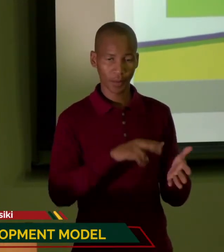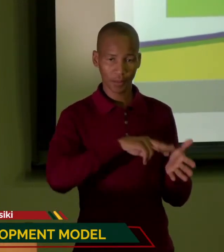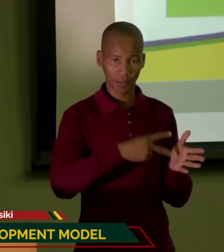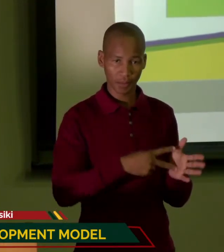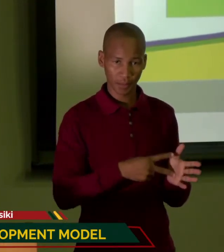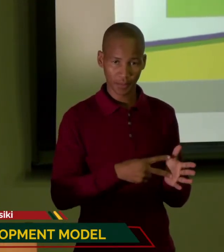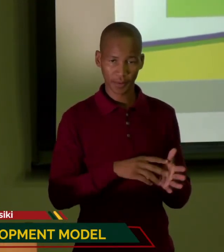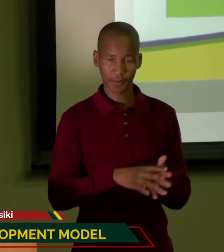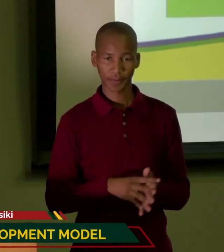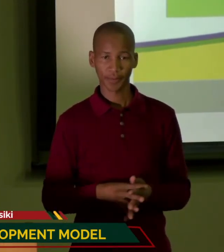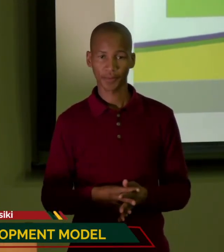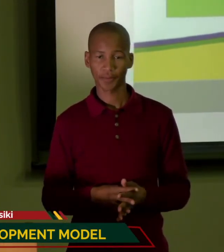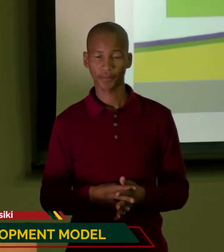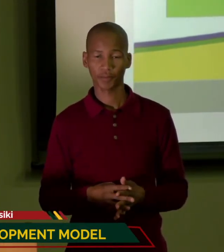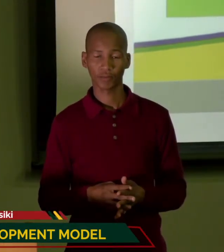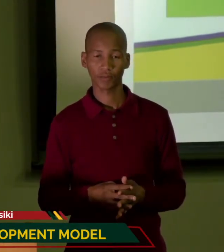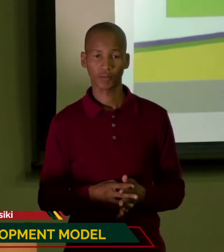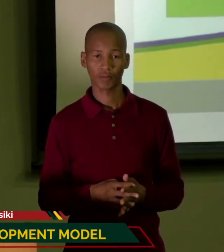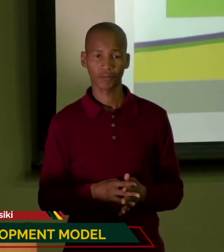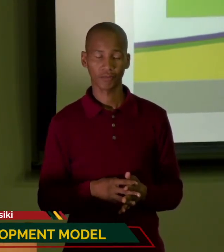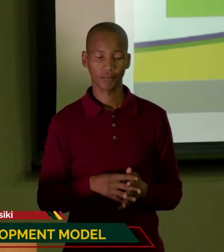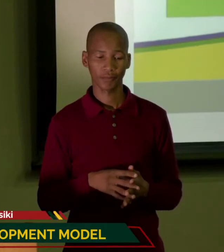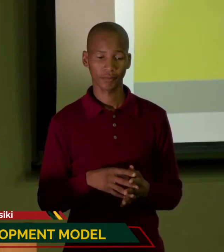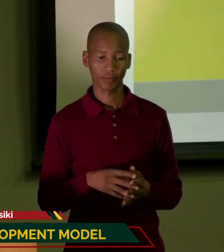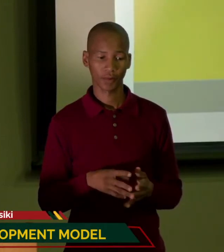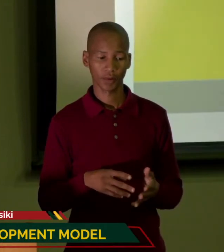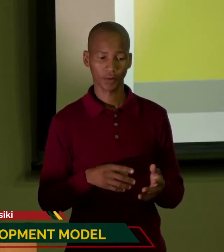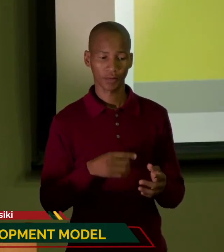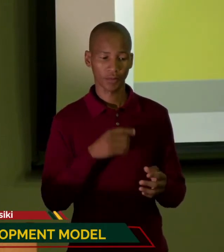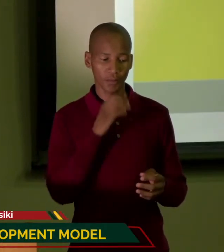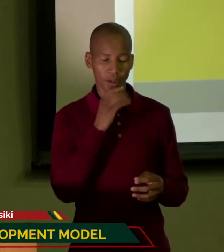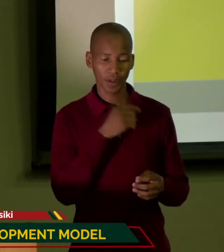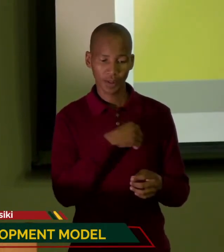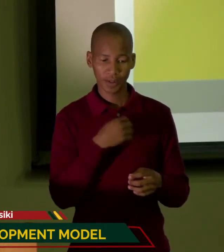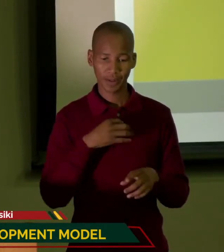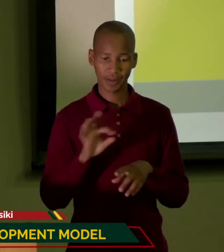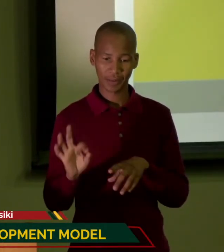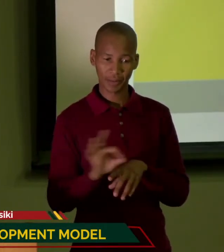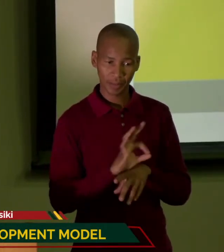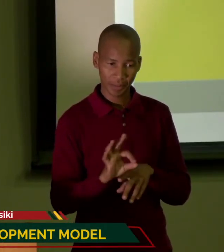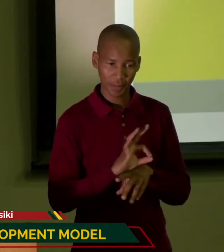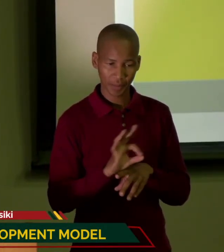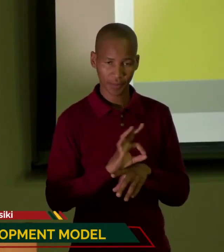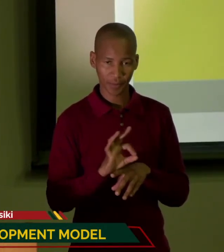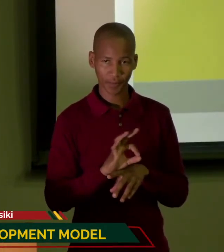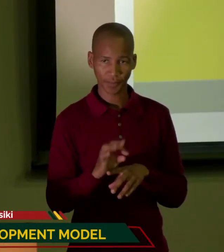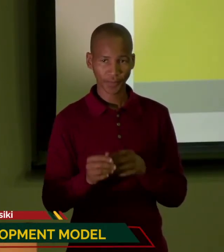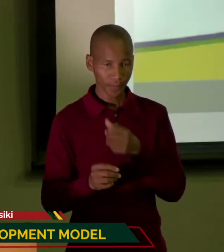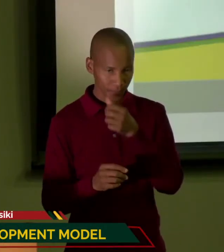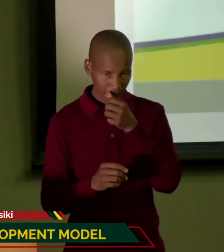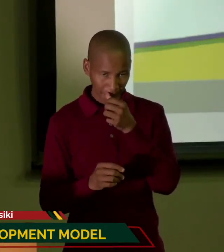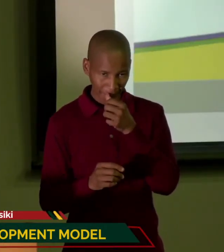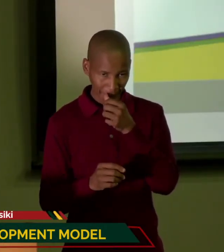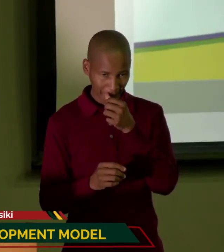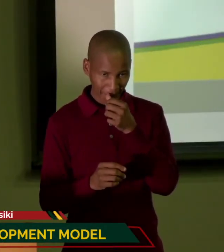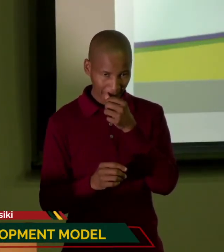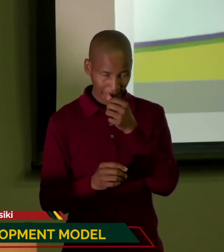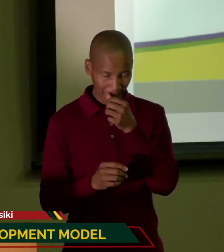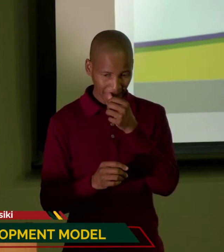Sathi sizawutsho ukuba senze njani. Masigqithe pha kuyo yonke